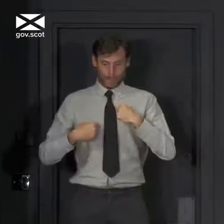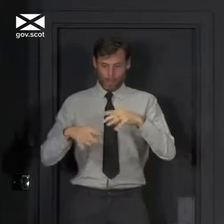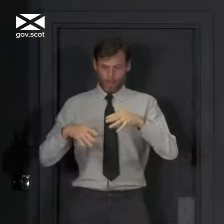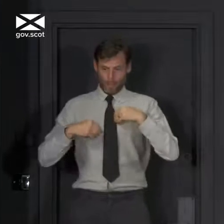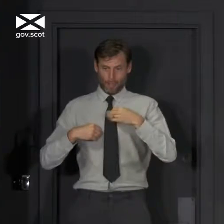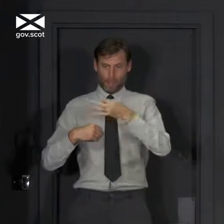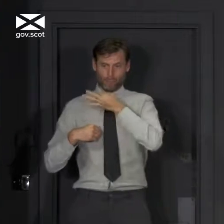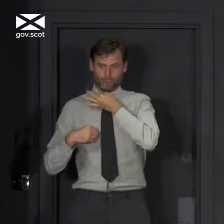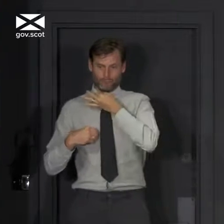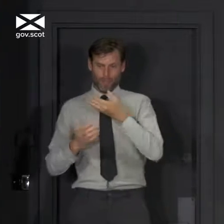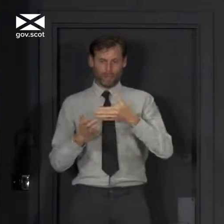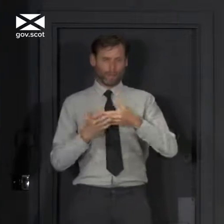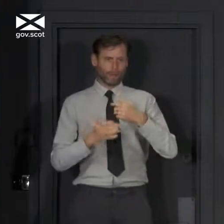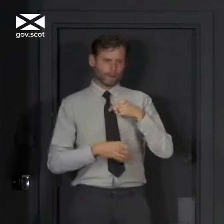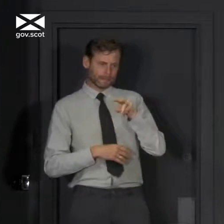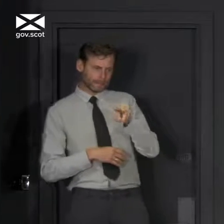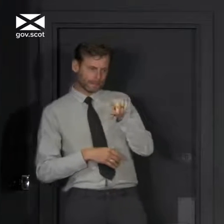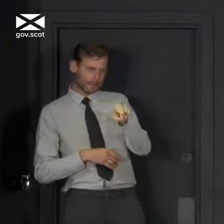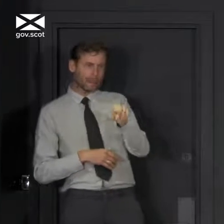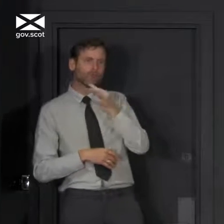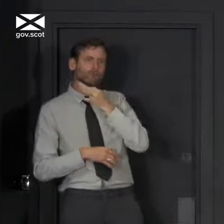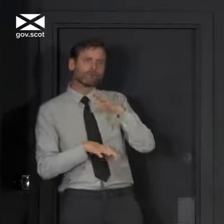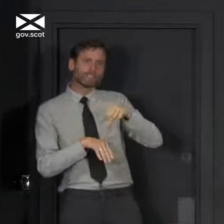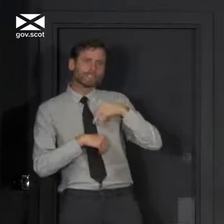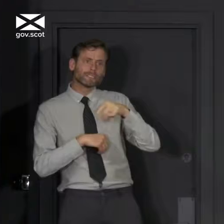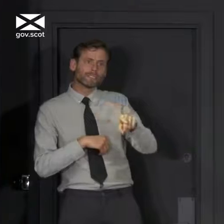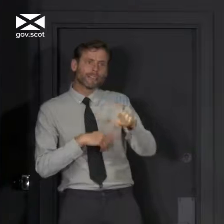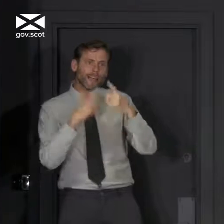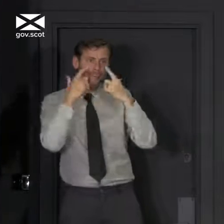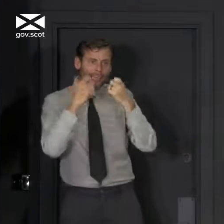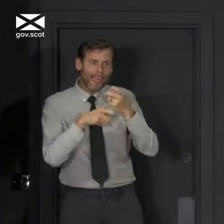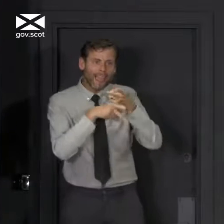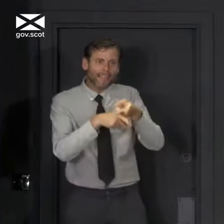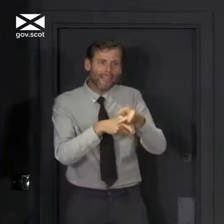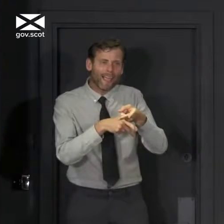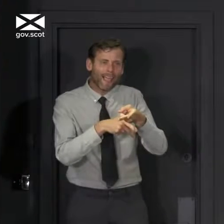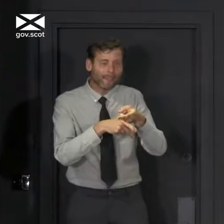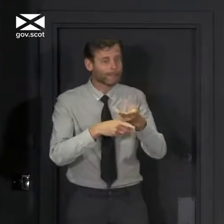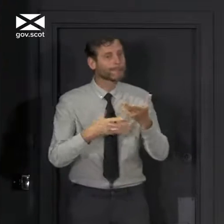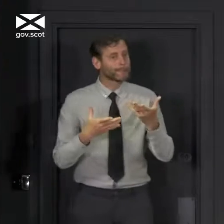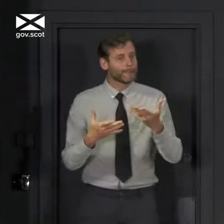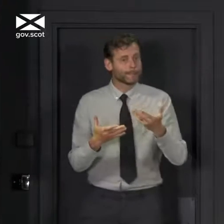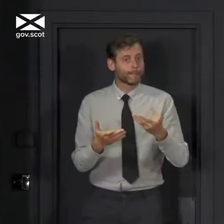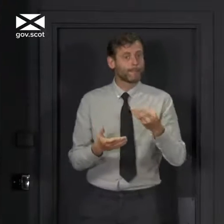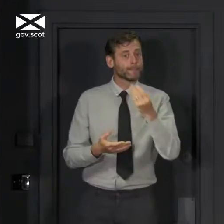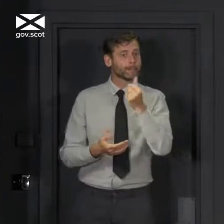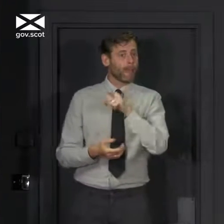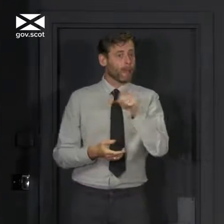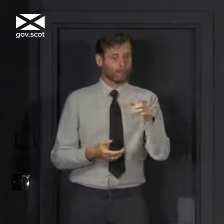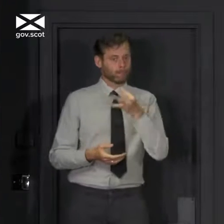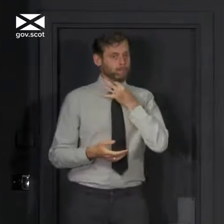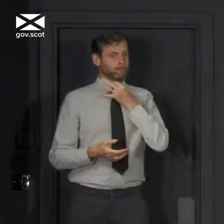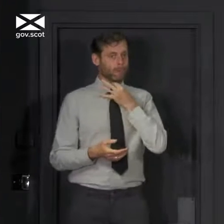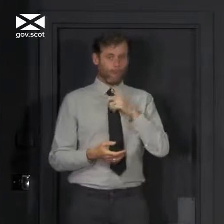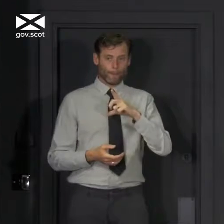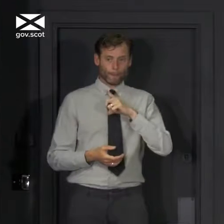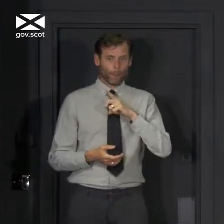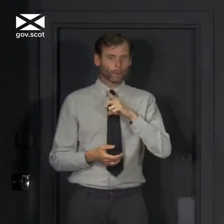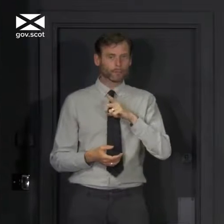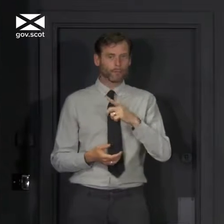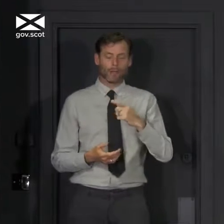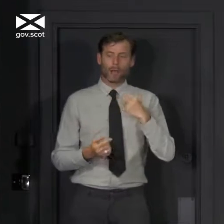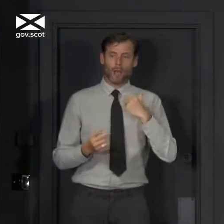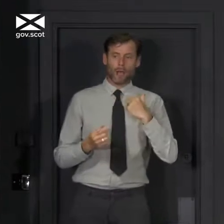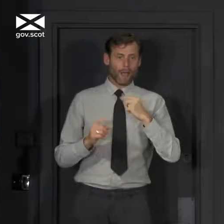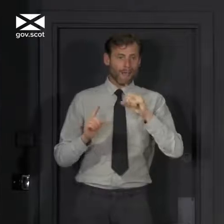and the health of those you care for. Those worries will, in some cases, have been heightened by not being able to physically meet